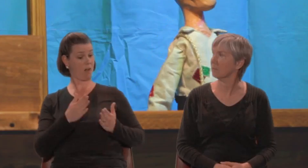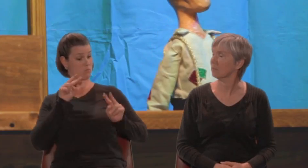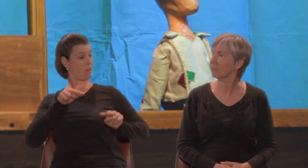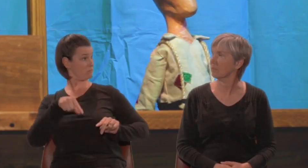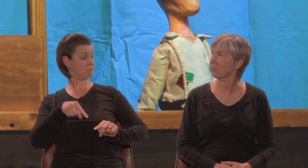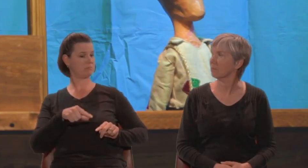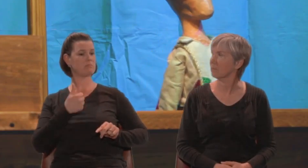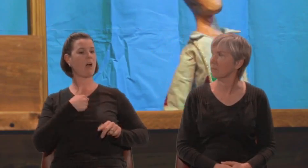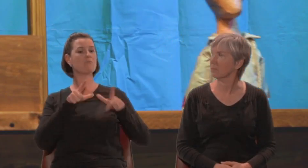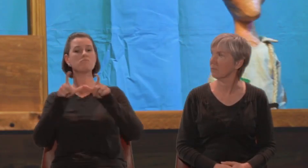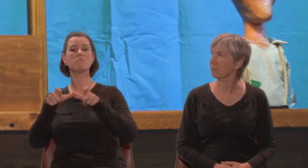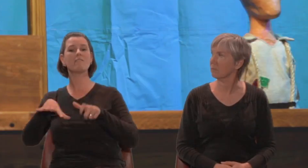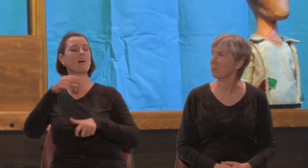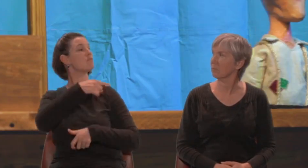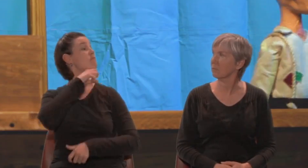frog.